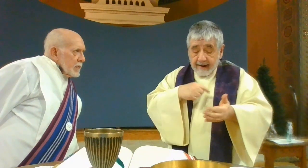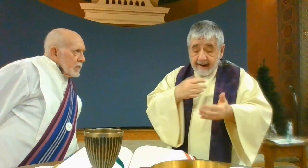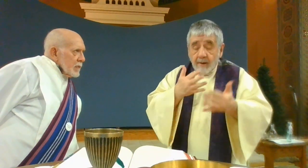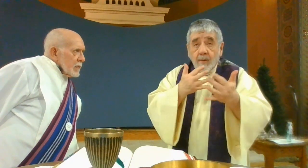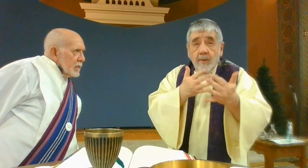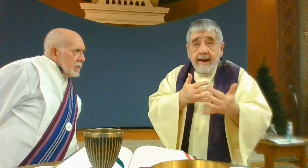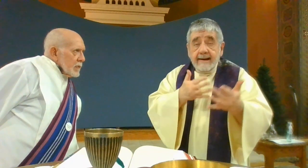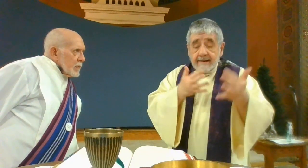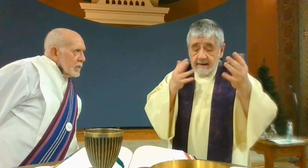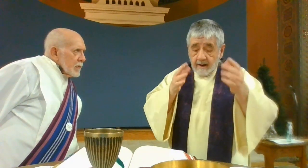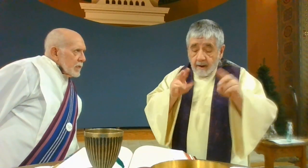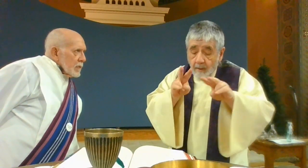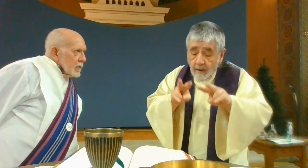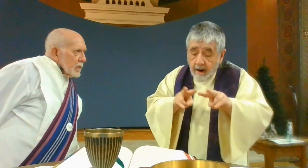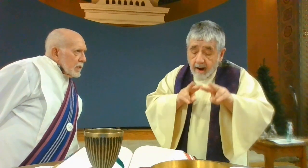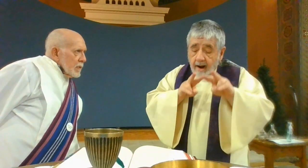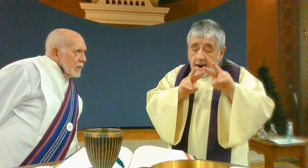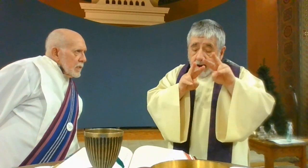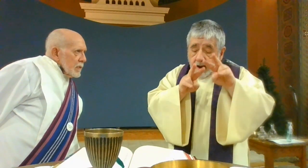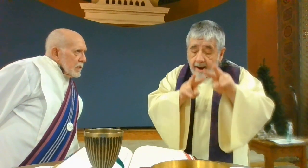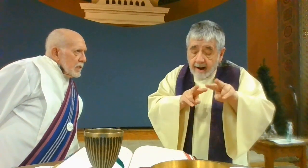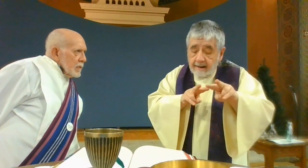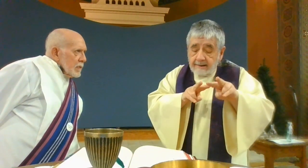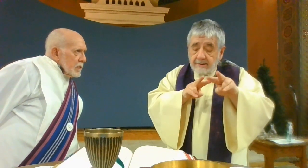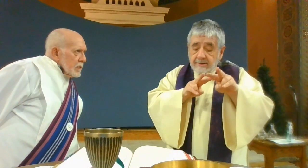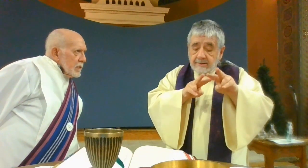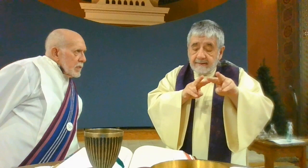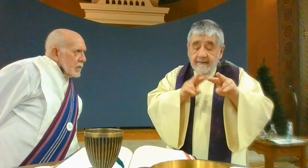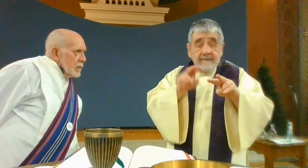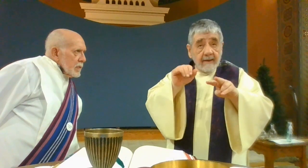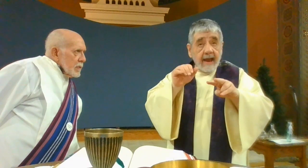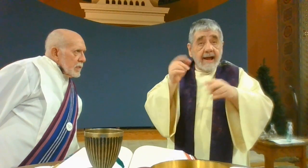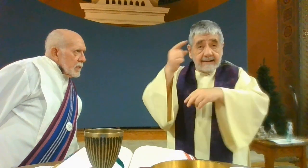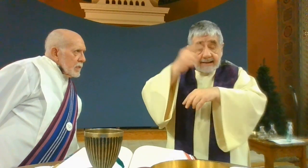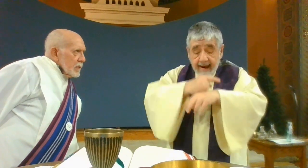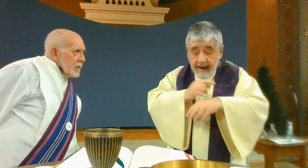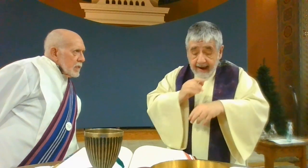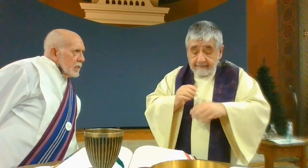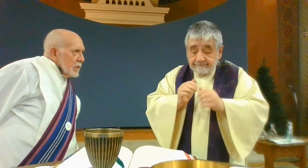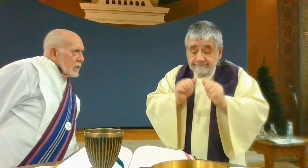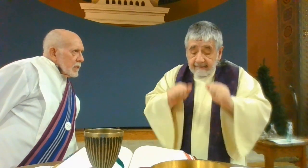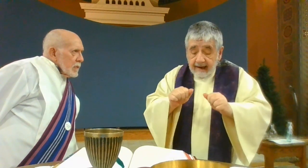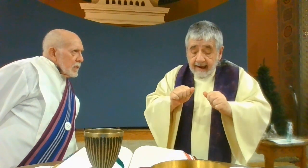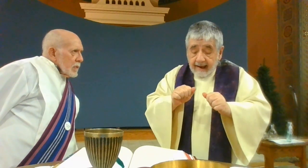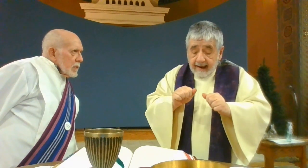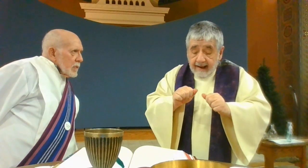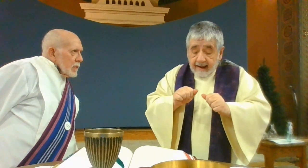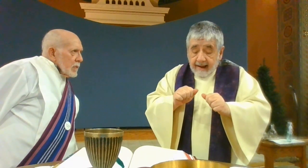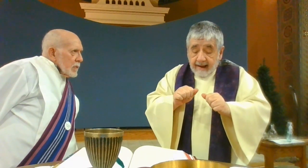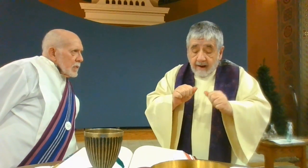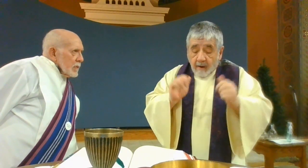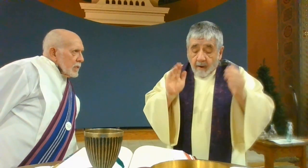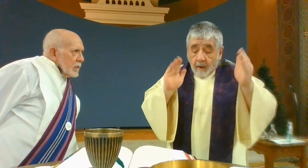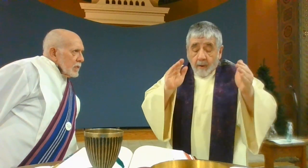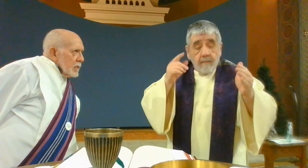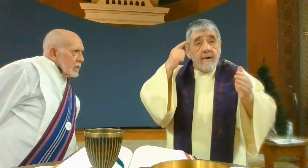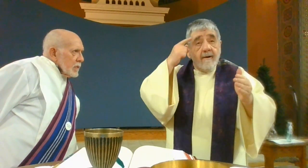That when he comes again in glory and majesty, and all is at last made manifest,